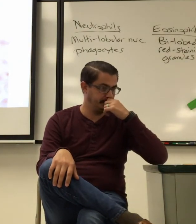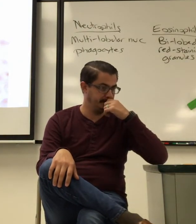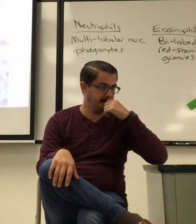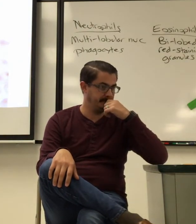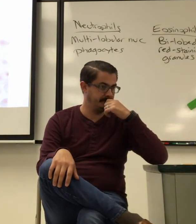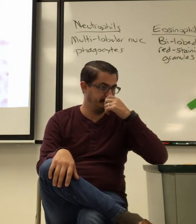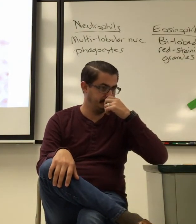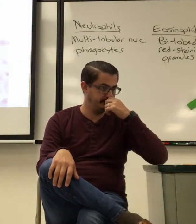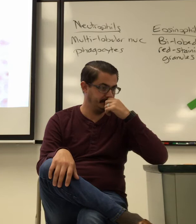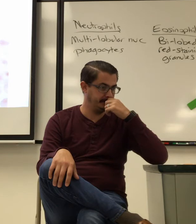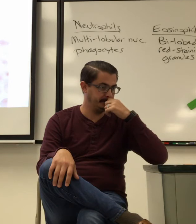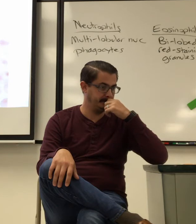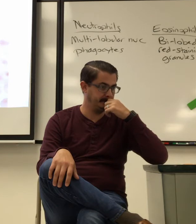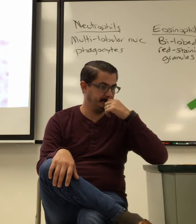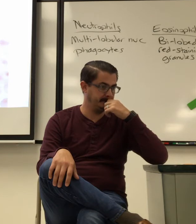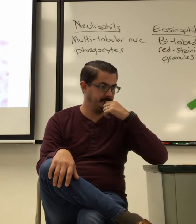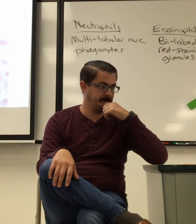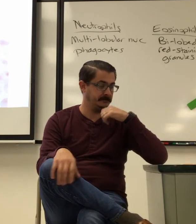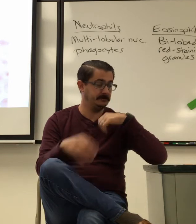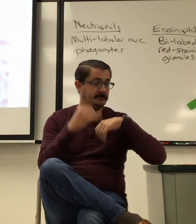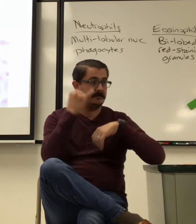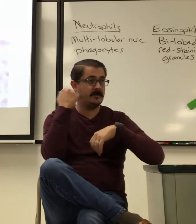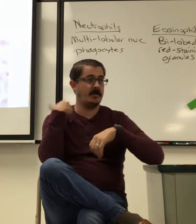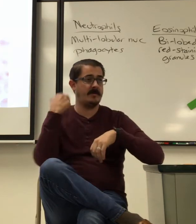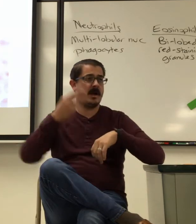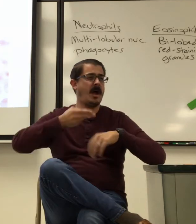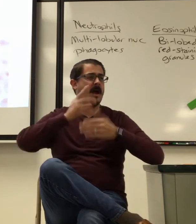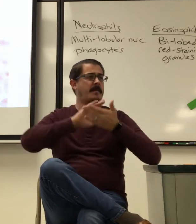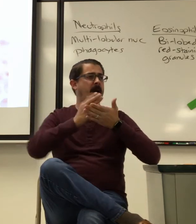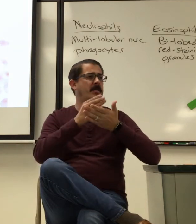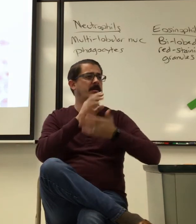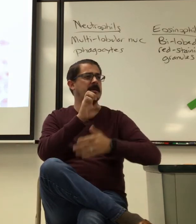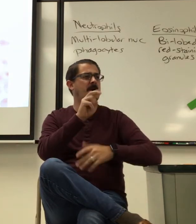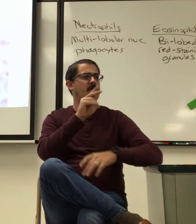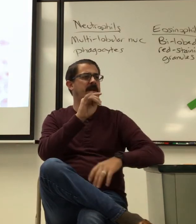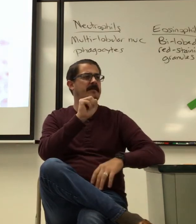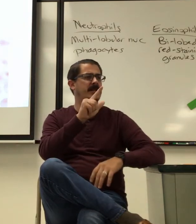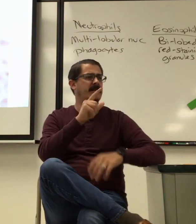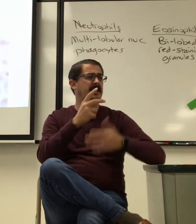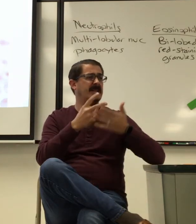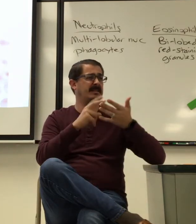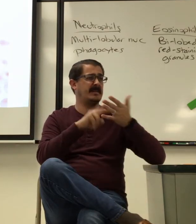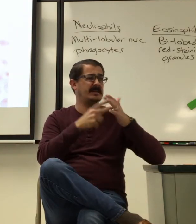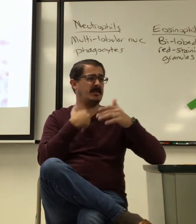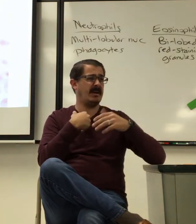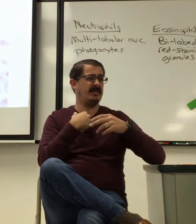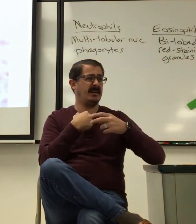Usually, if you have an elevated amount of eosinophils, it might mean you have some kind of parasitic infection.